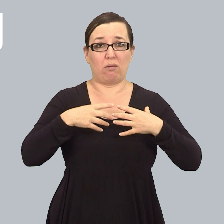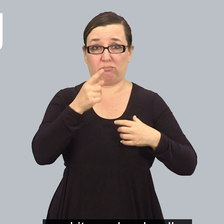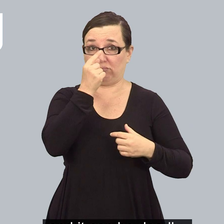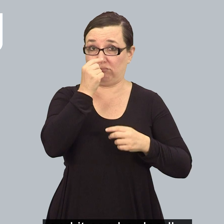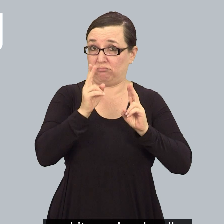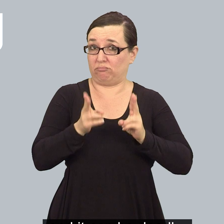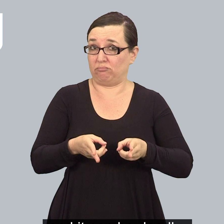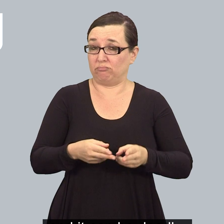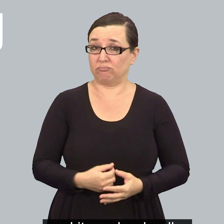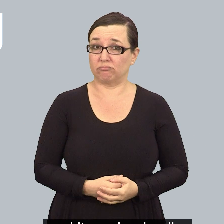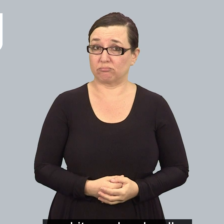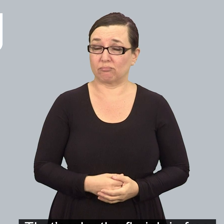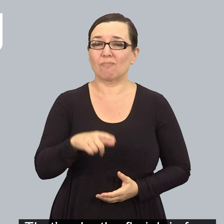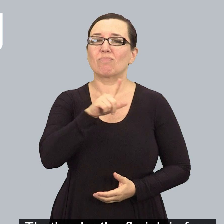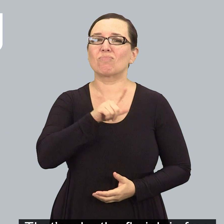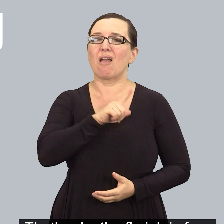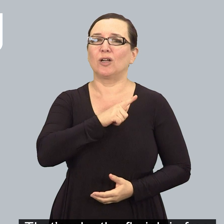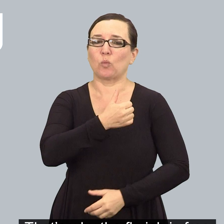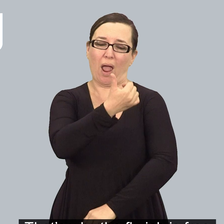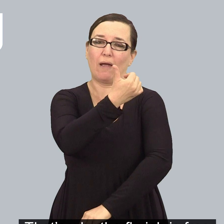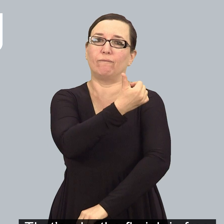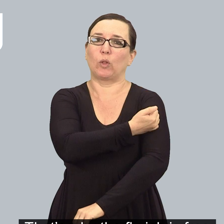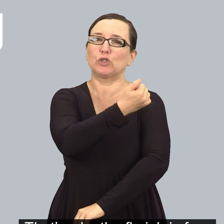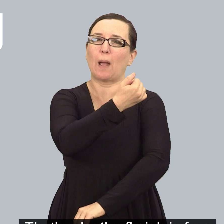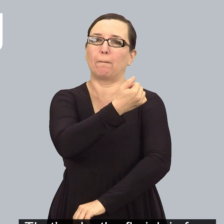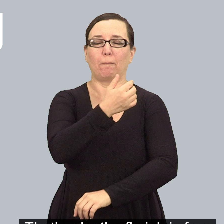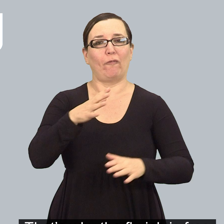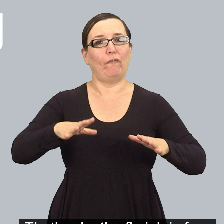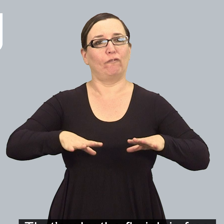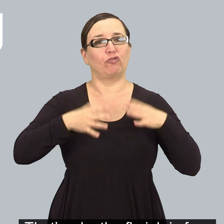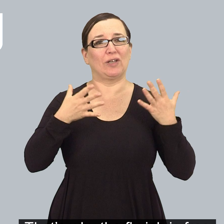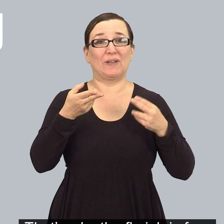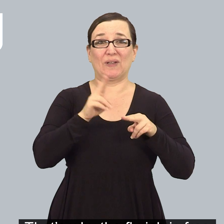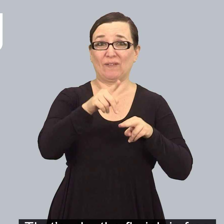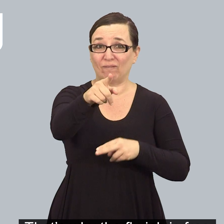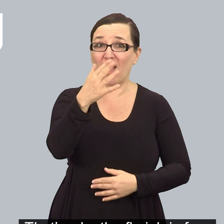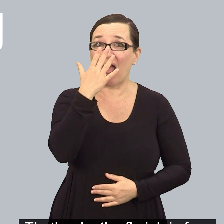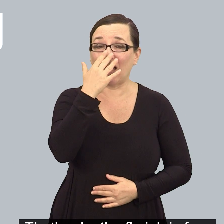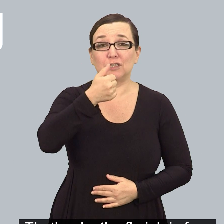and it can be deadly. That's why the flu jab is free if you're aged 65 or over,